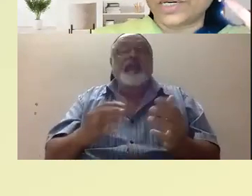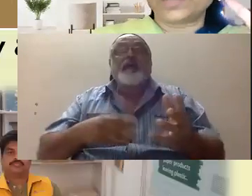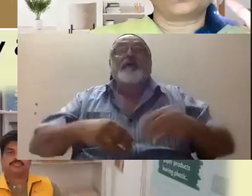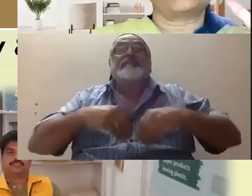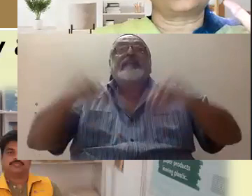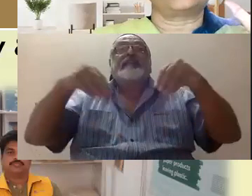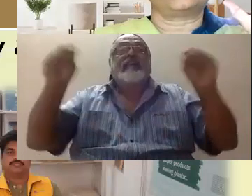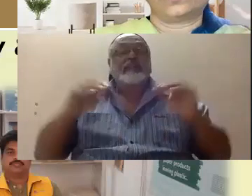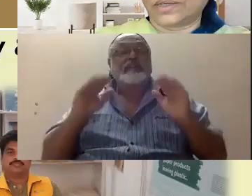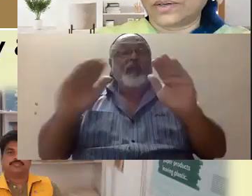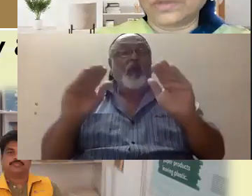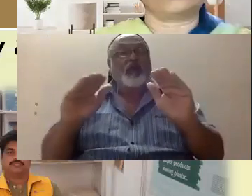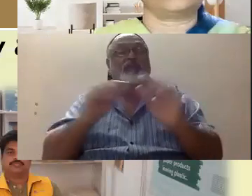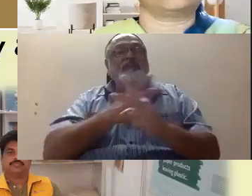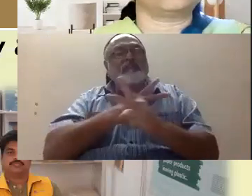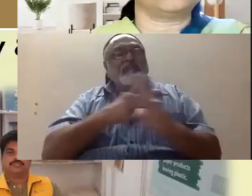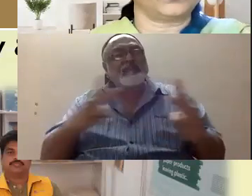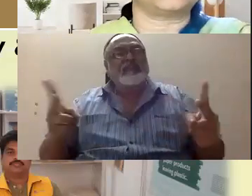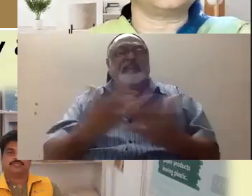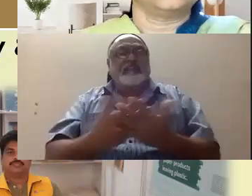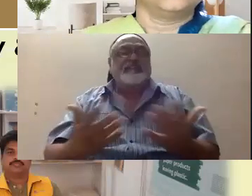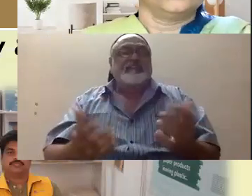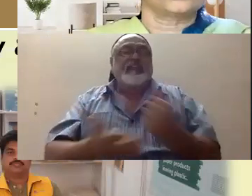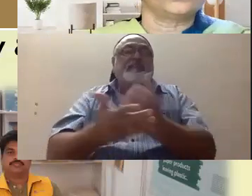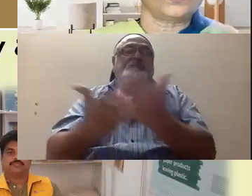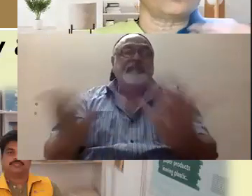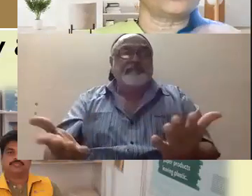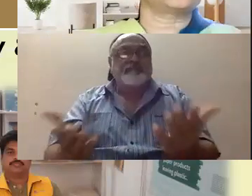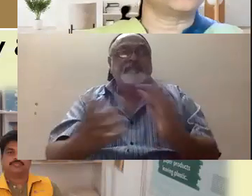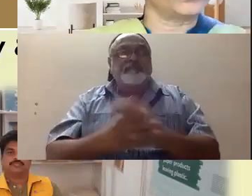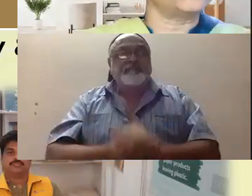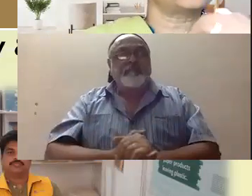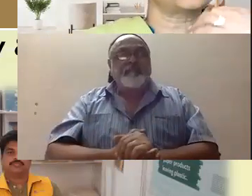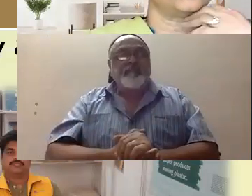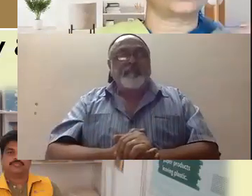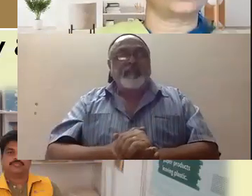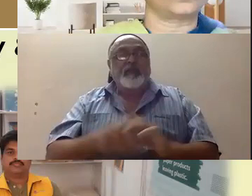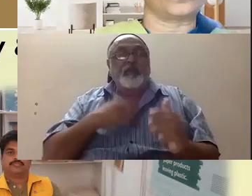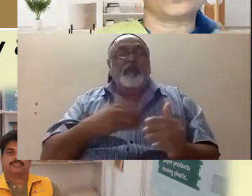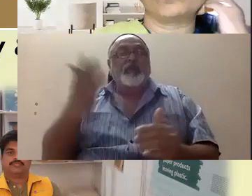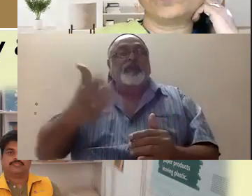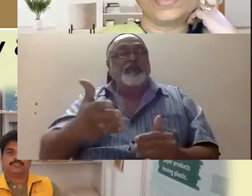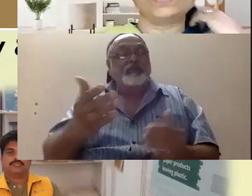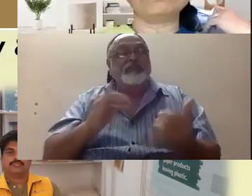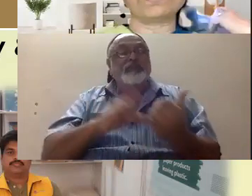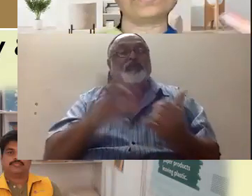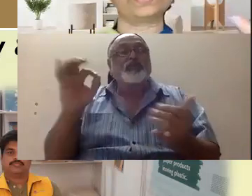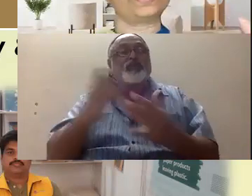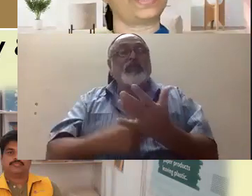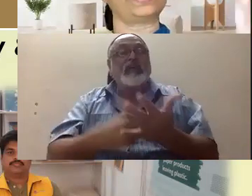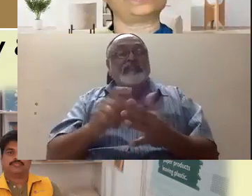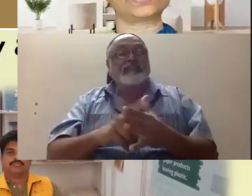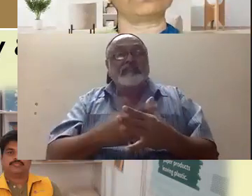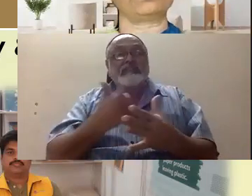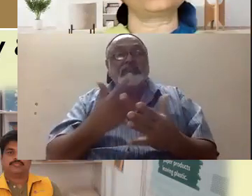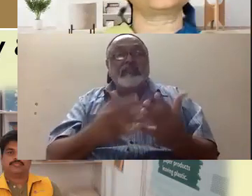social entrepreneurial area. So here I'm going to introduce my NIDA